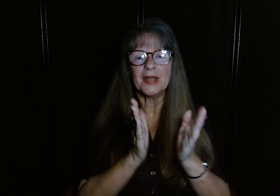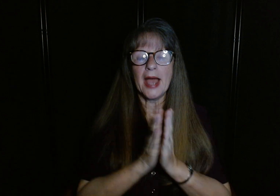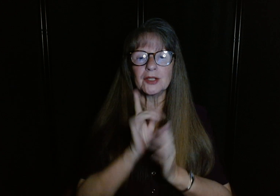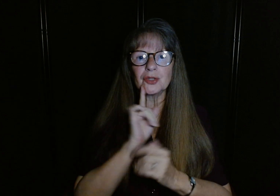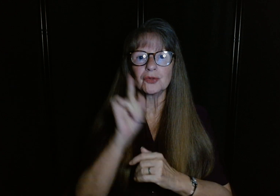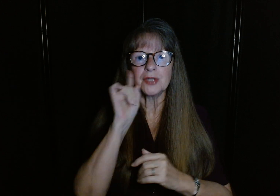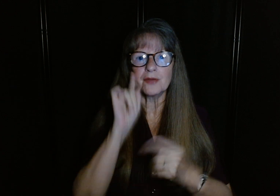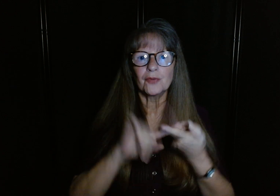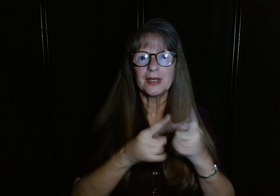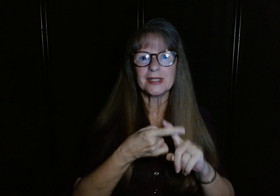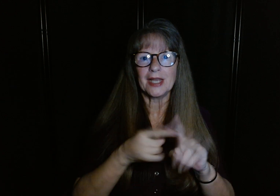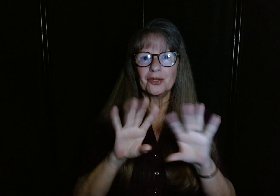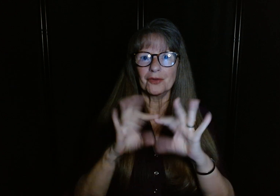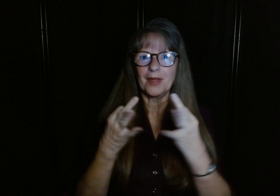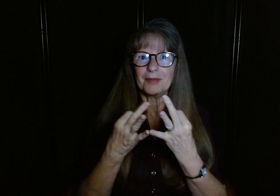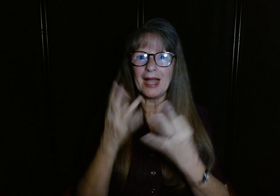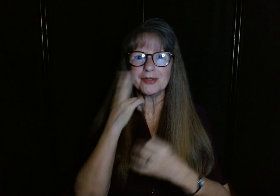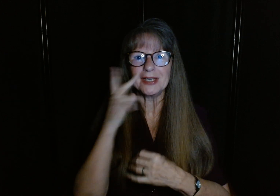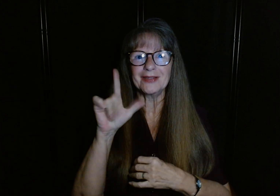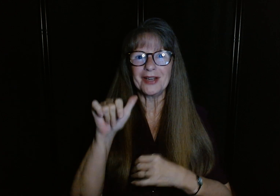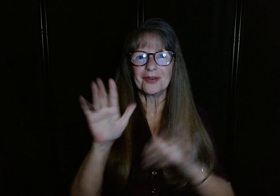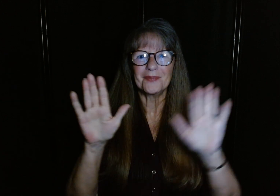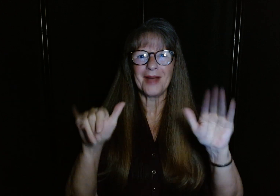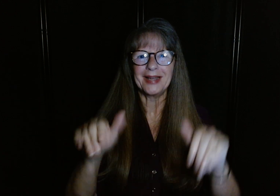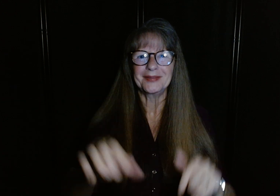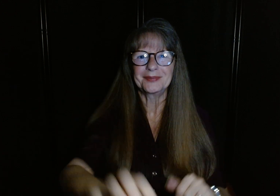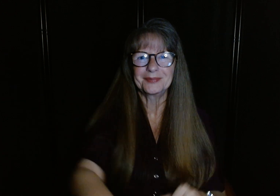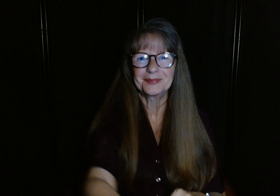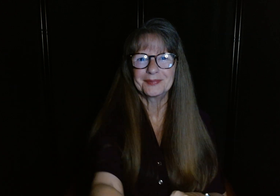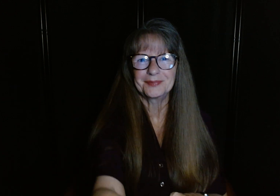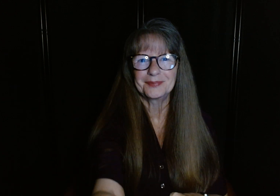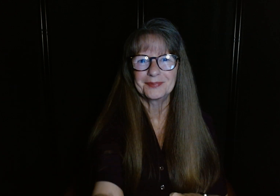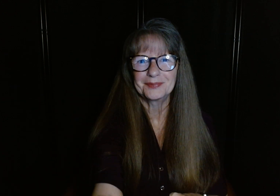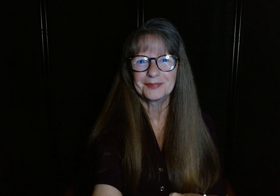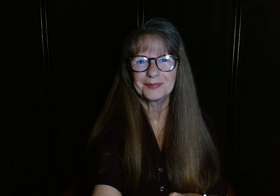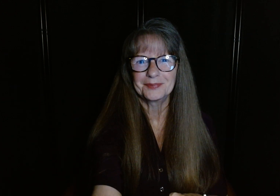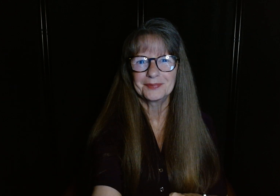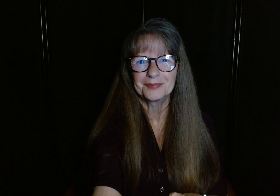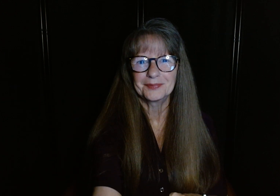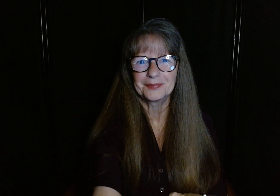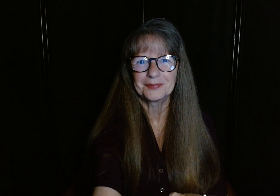ask your deaf friends and your family. I'll see you later. Bye.